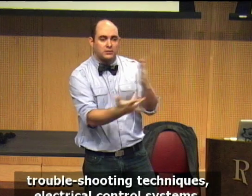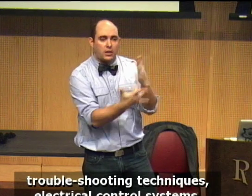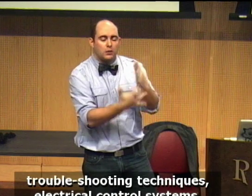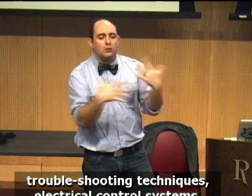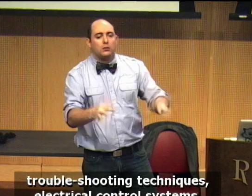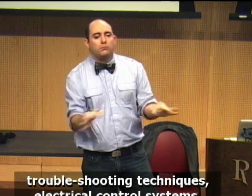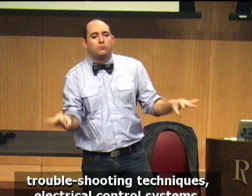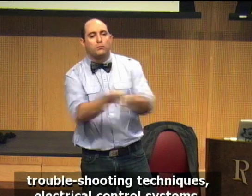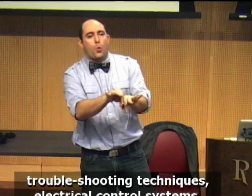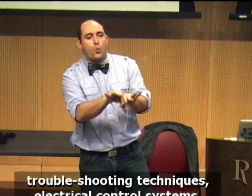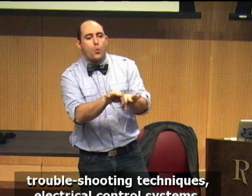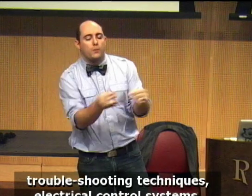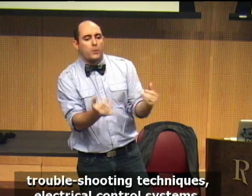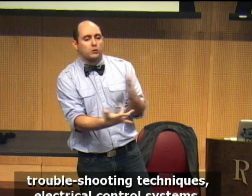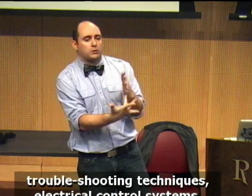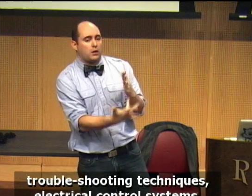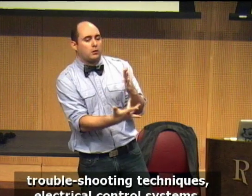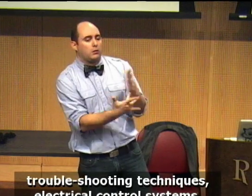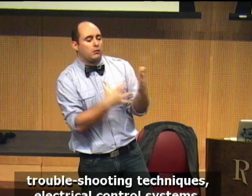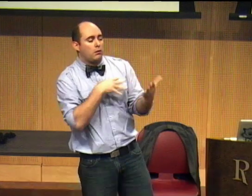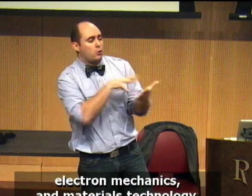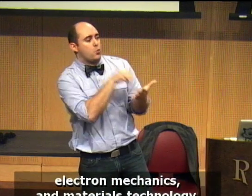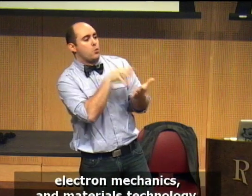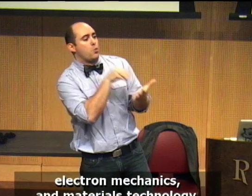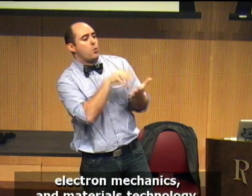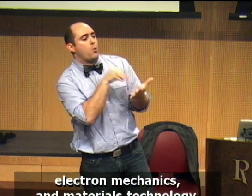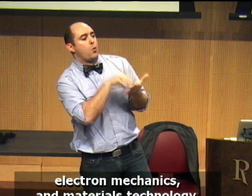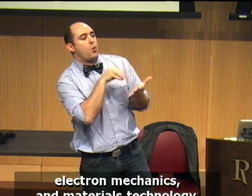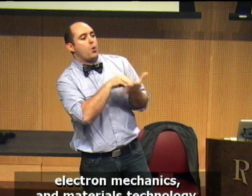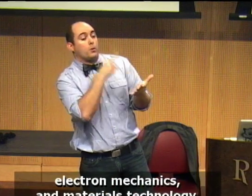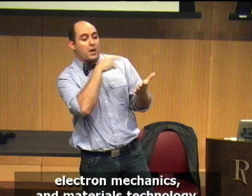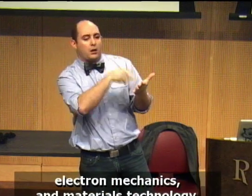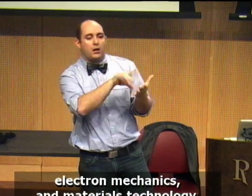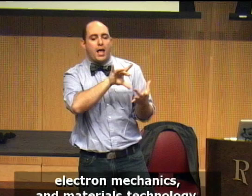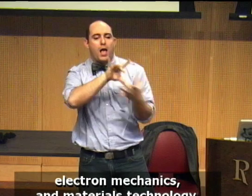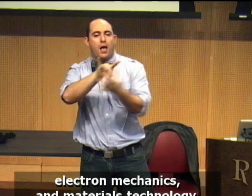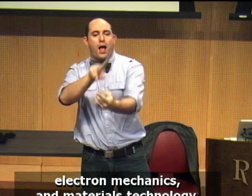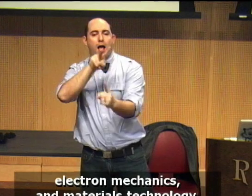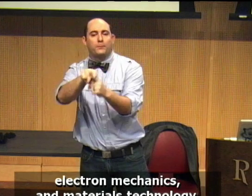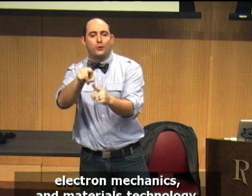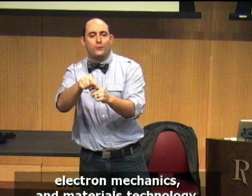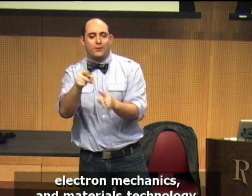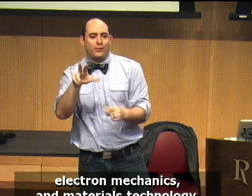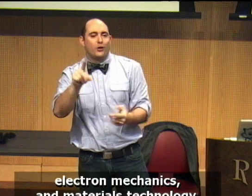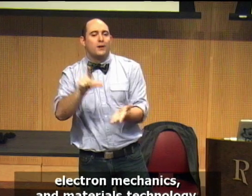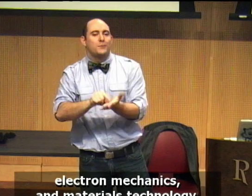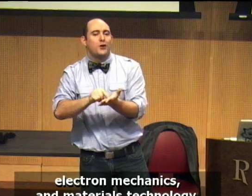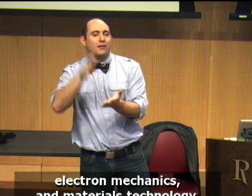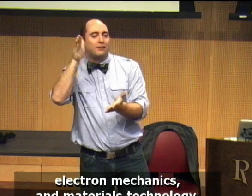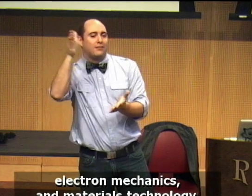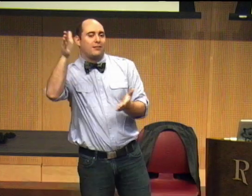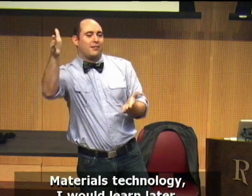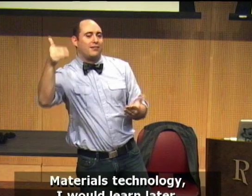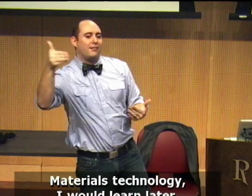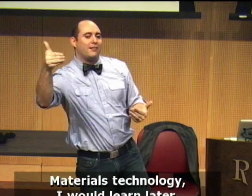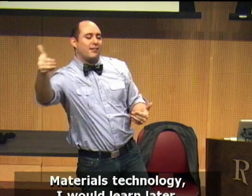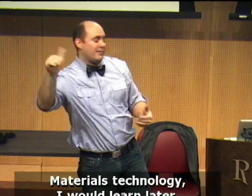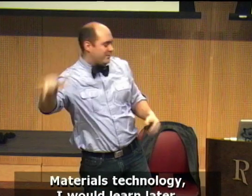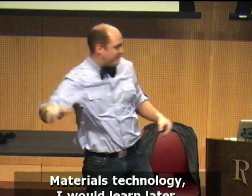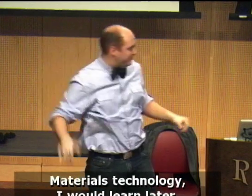electrical control systems, electron mechanics, and materials technology. Materials technology, I